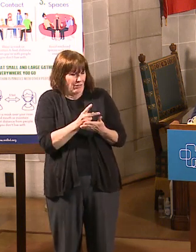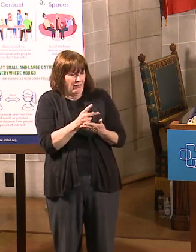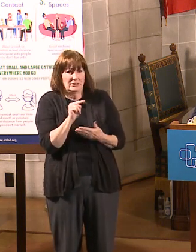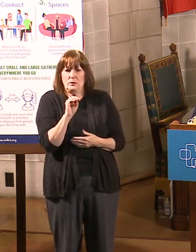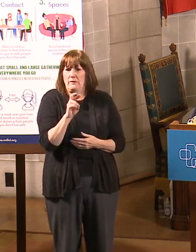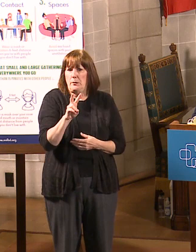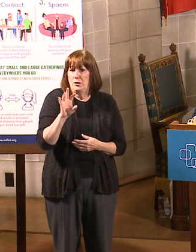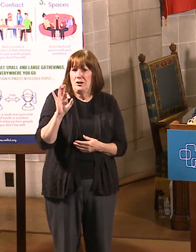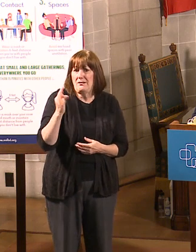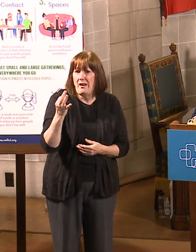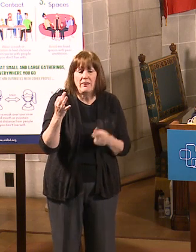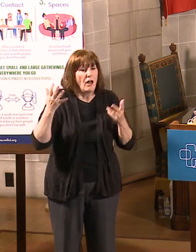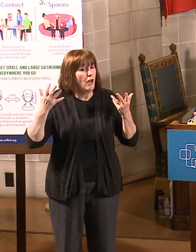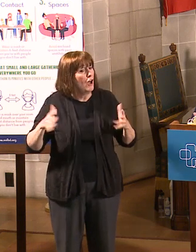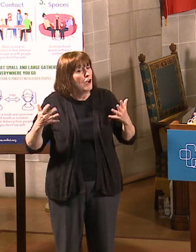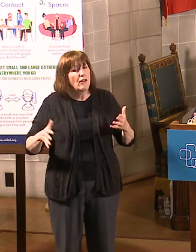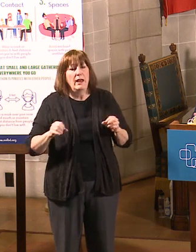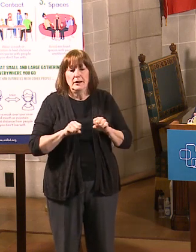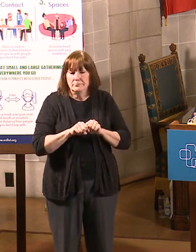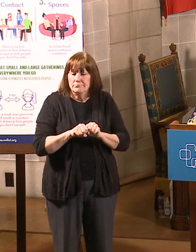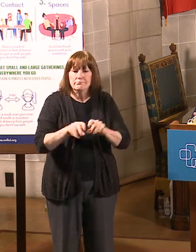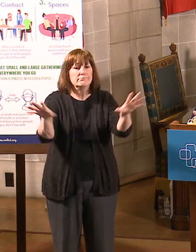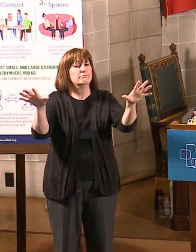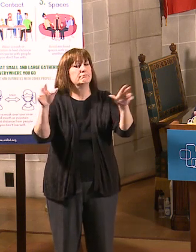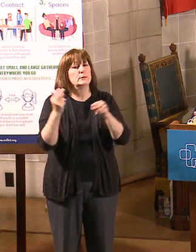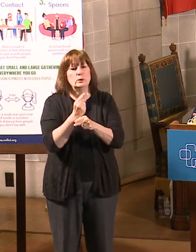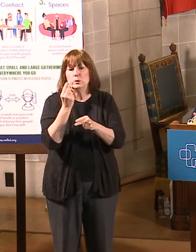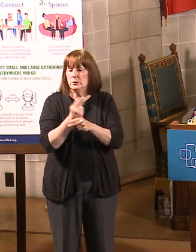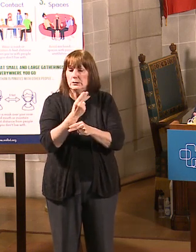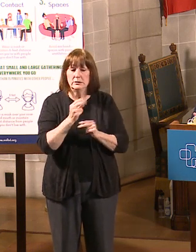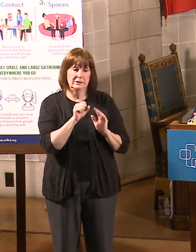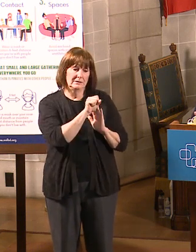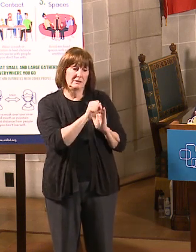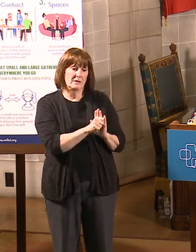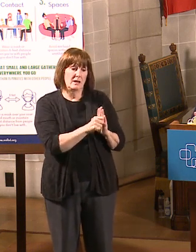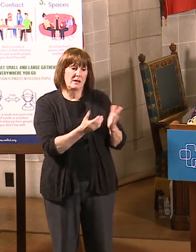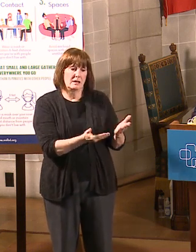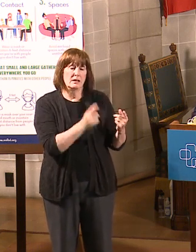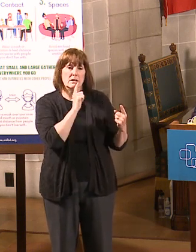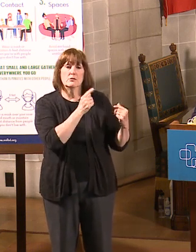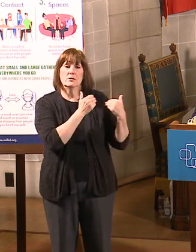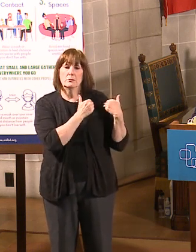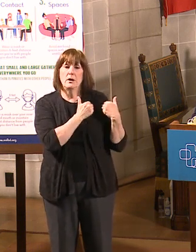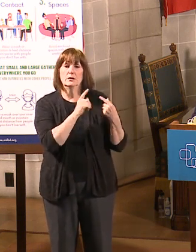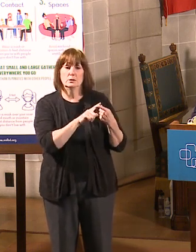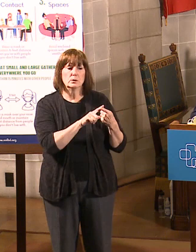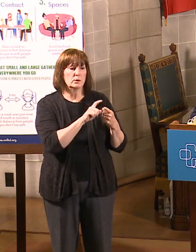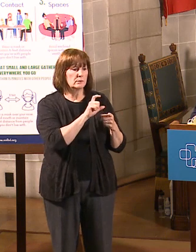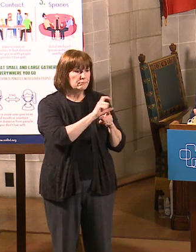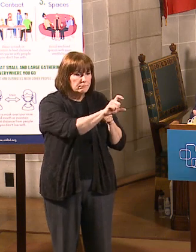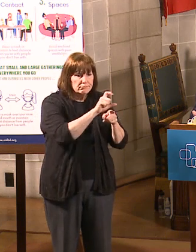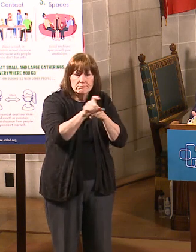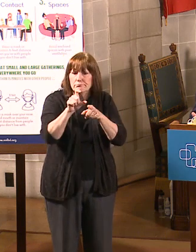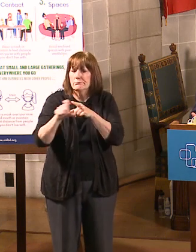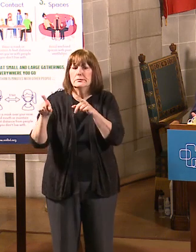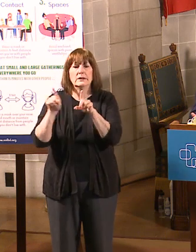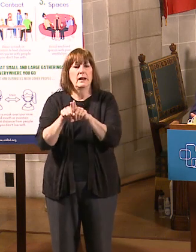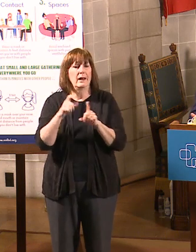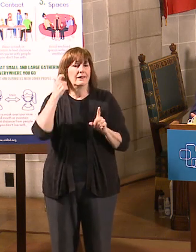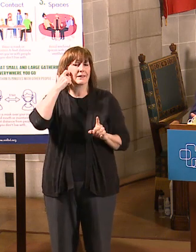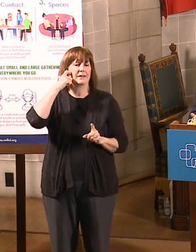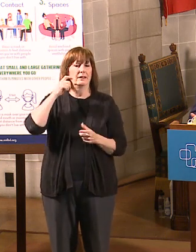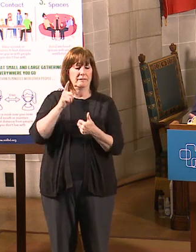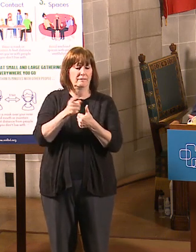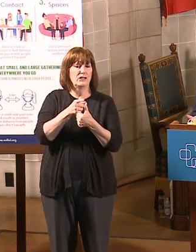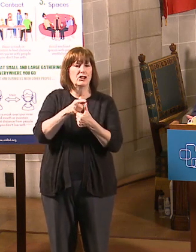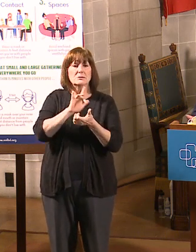9th, and already it's being distributed. The state is responsible for allocating this, just like Remdezavir was